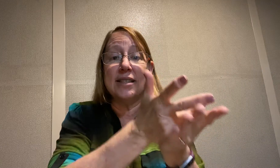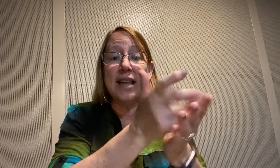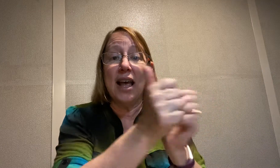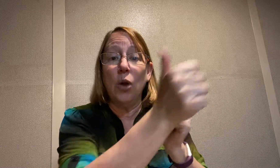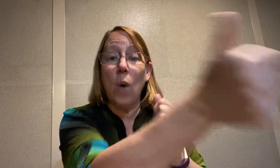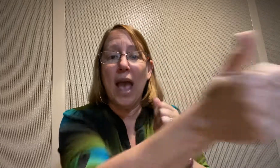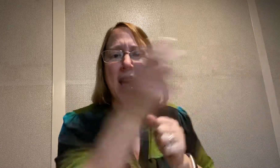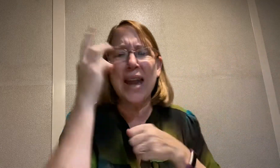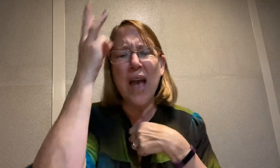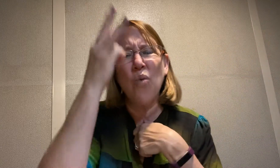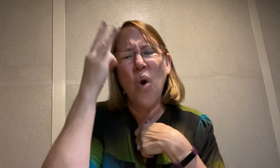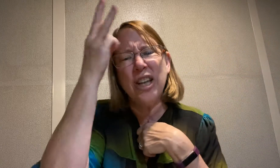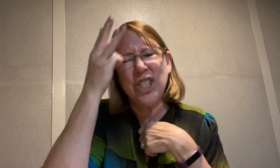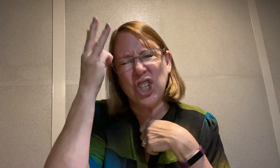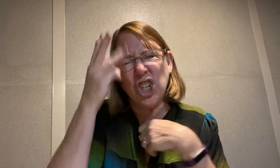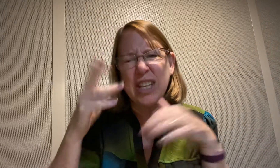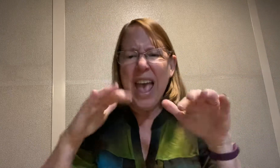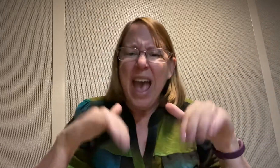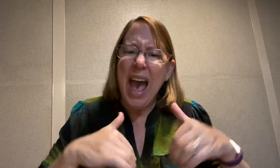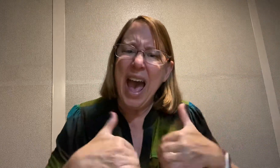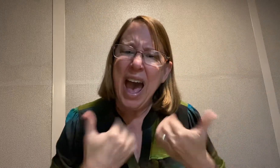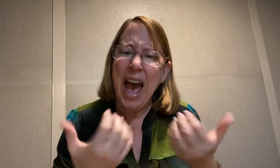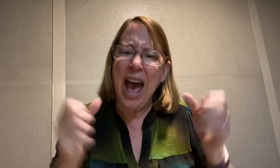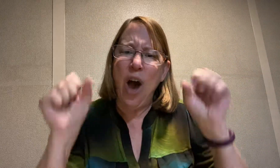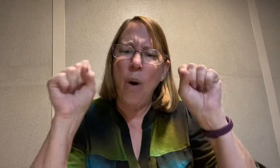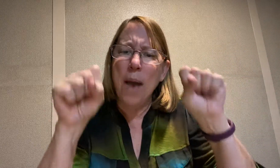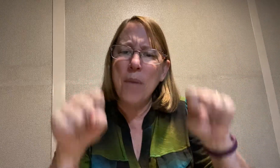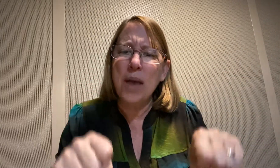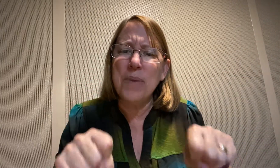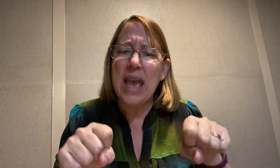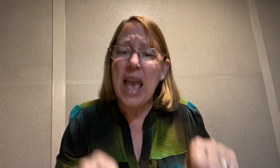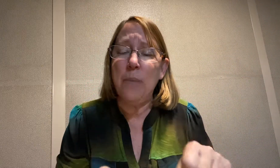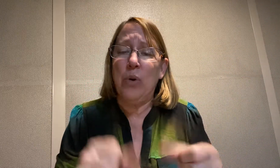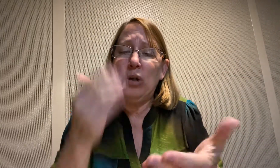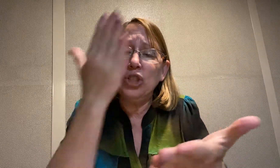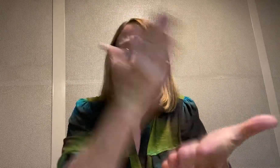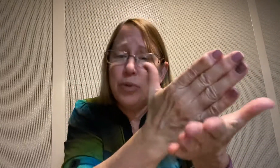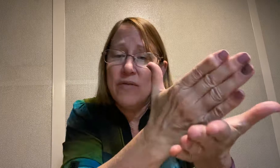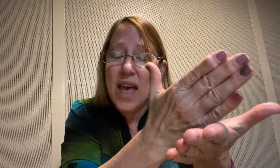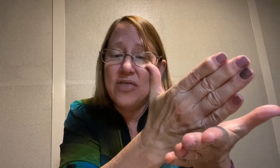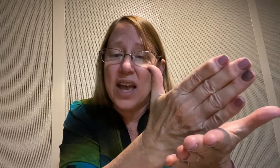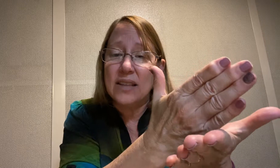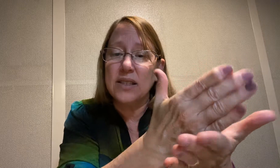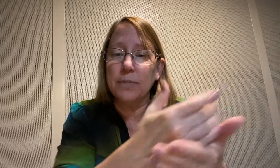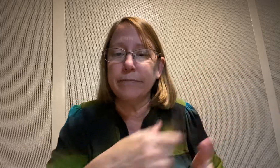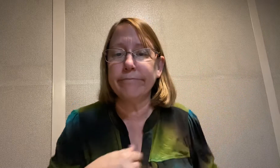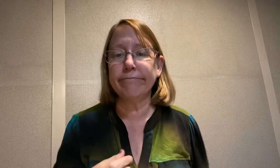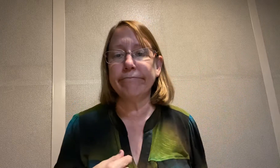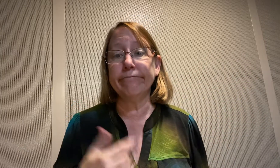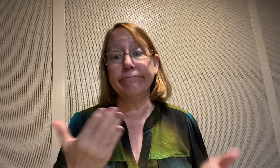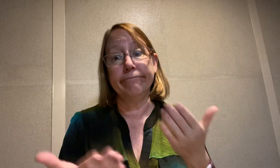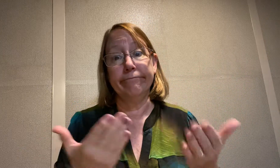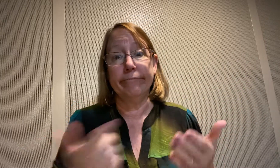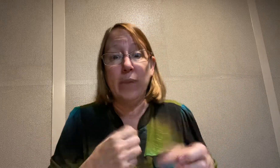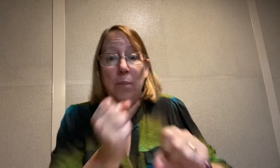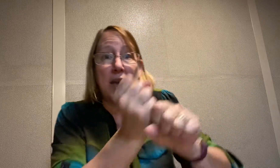sail away, and I wondered how I might be able to prevent this. Maybe I